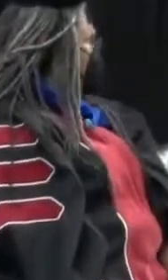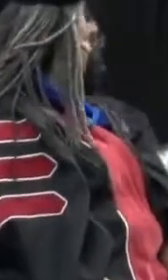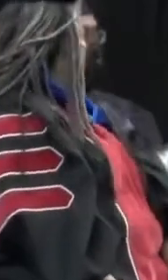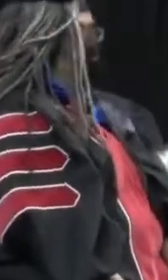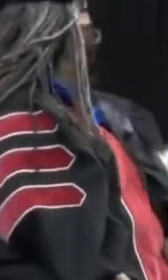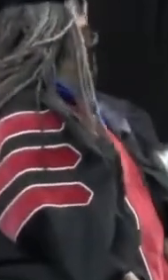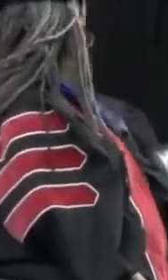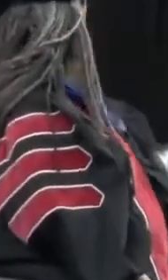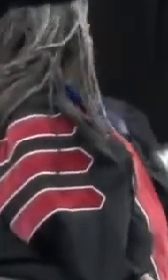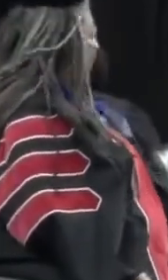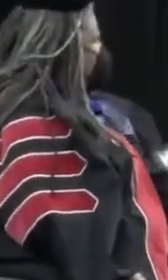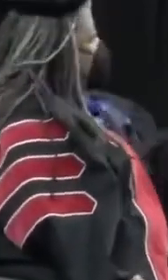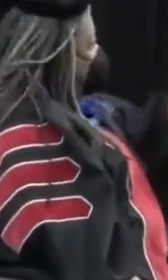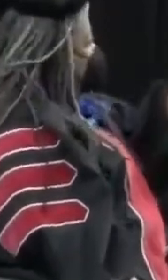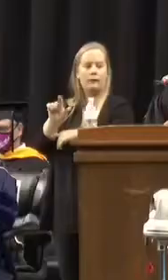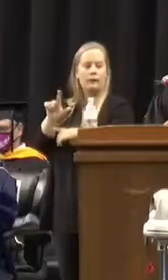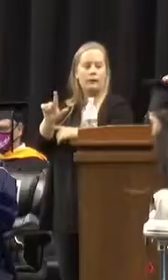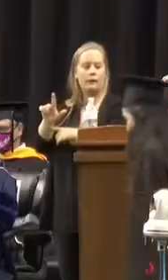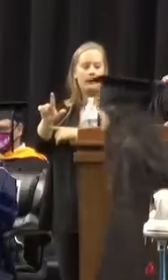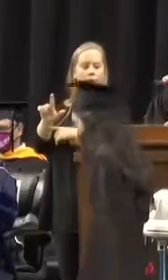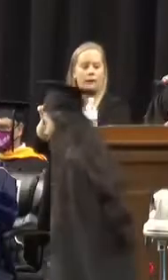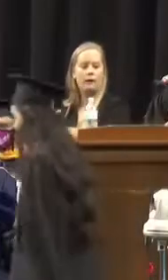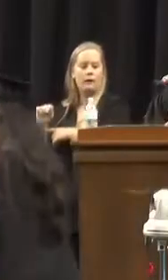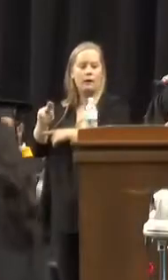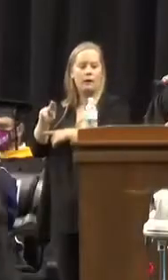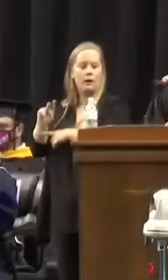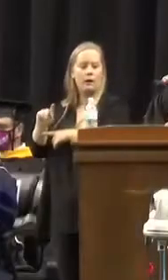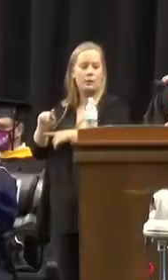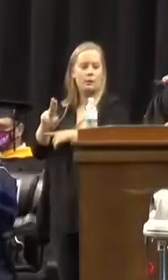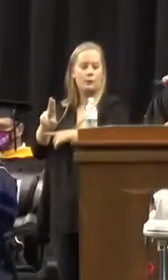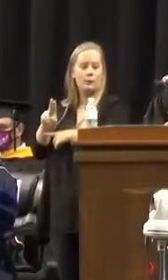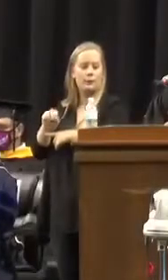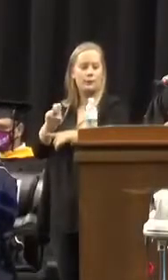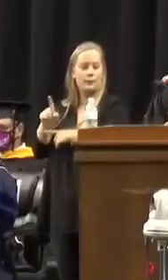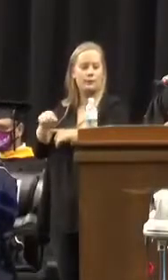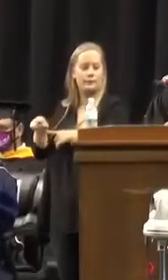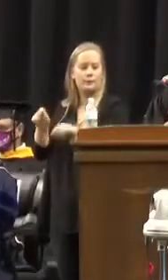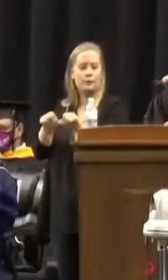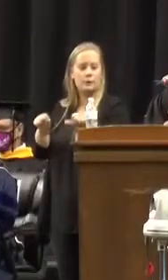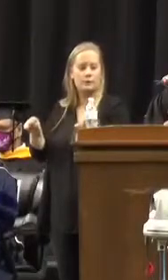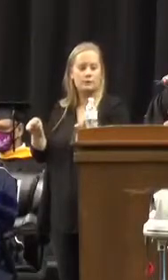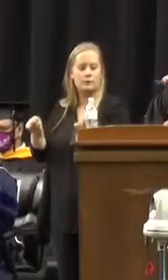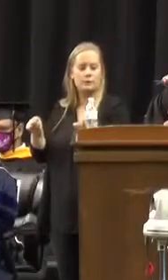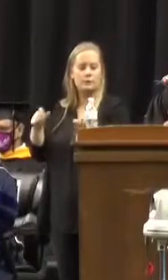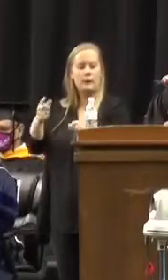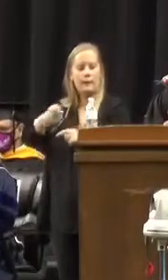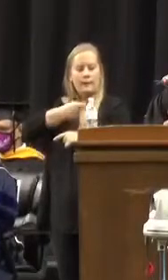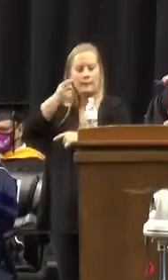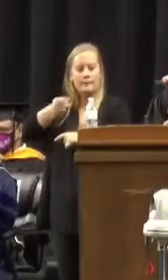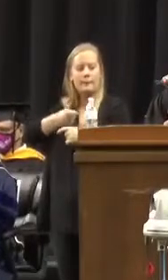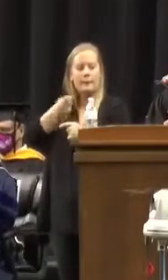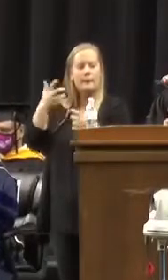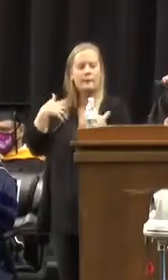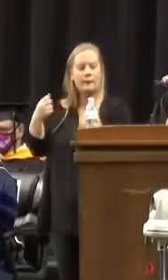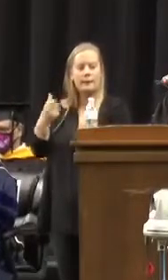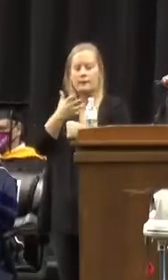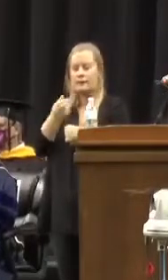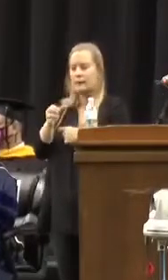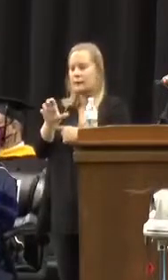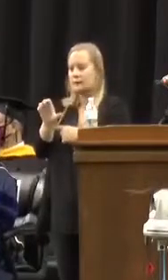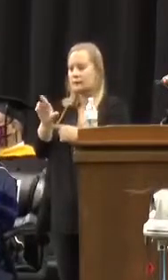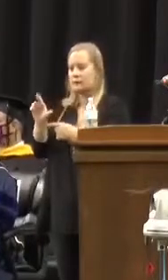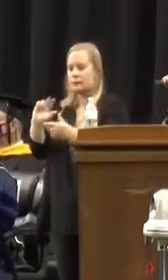Antunez. Jael Alexa Antunez, Associate in Public Health, Crimson Scholar Graduate.